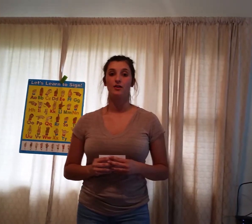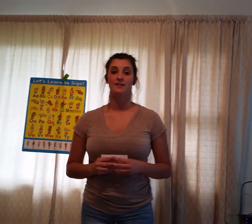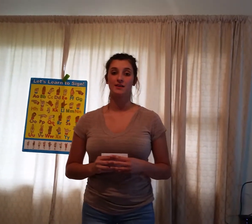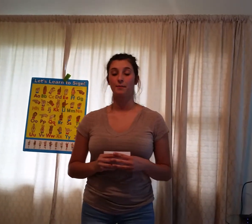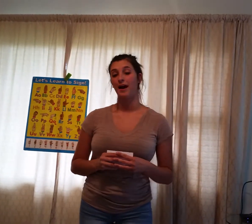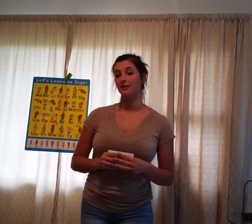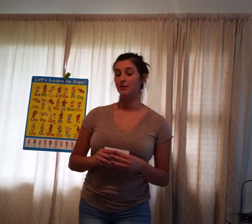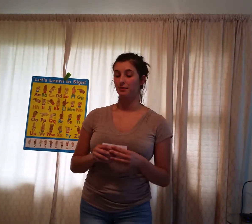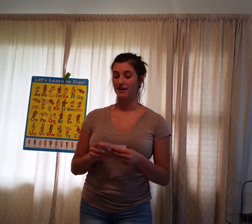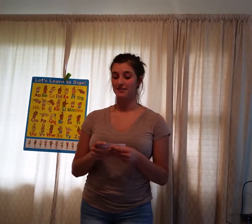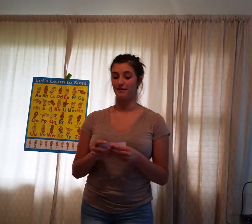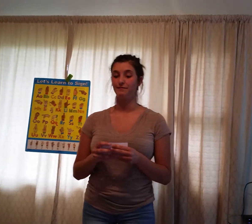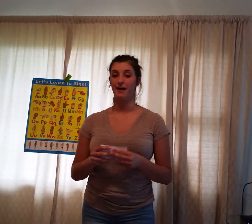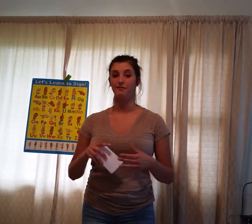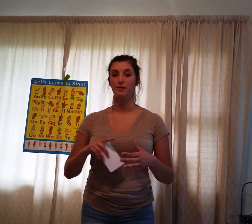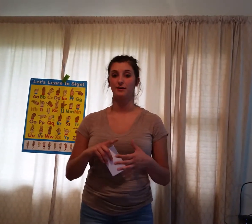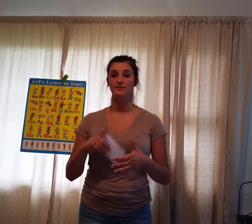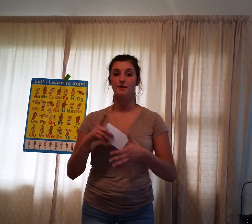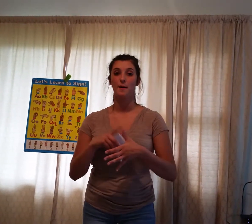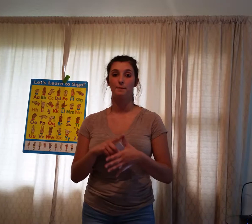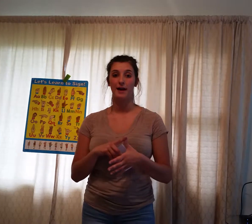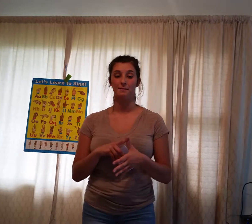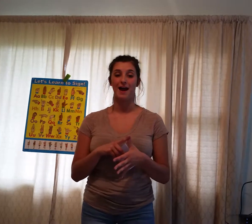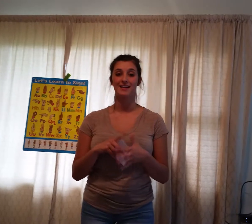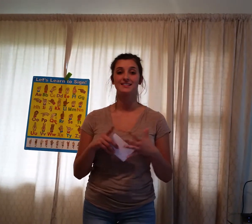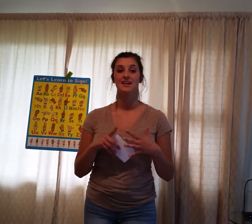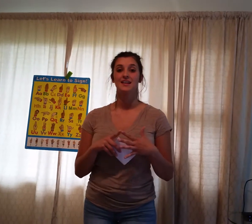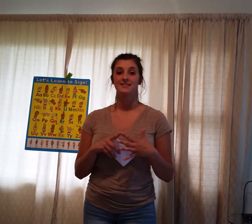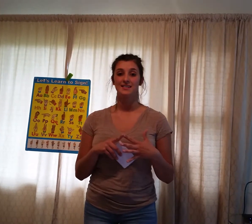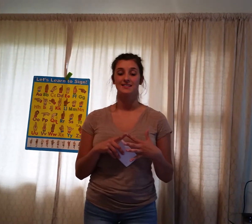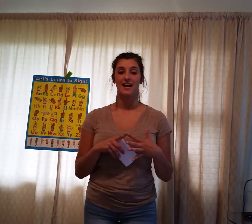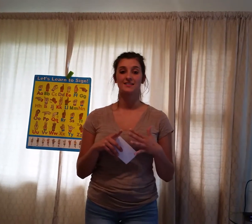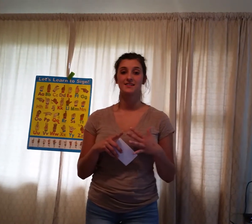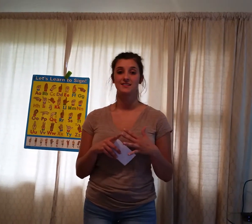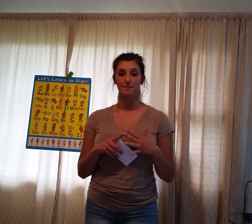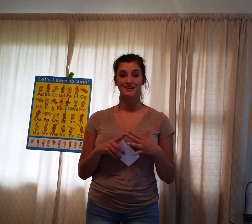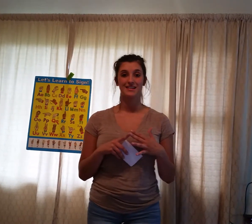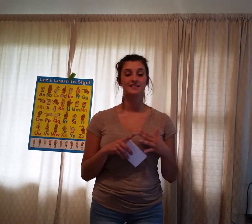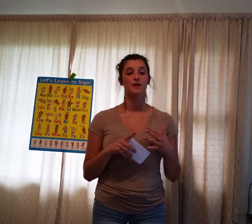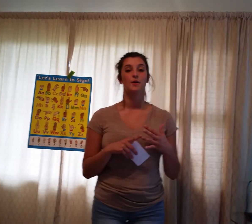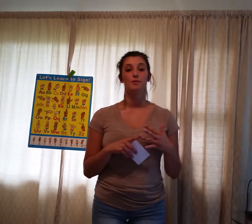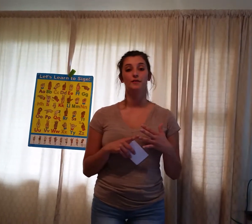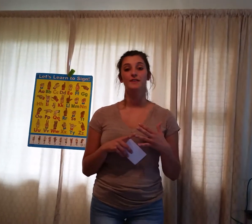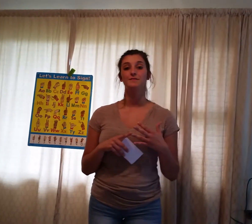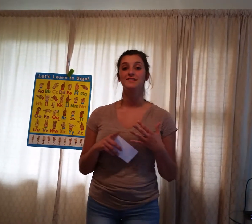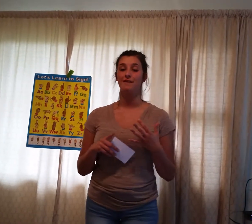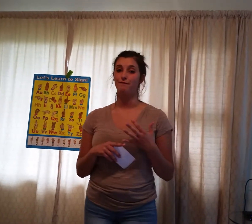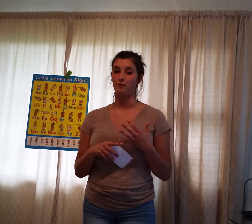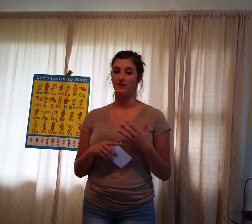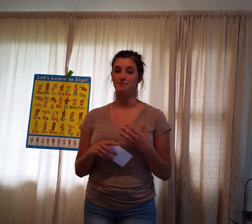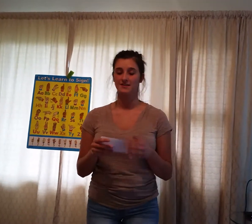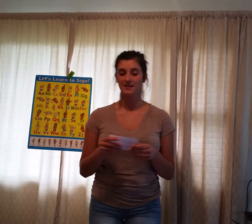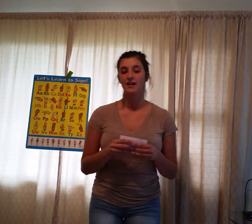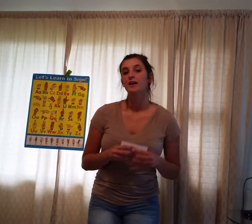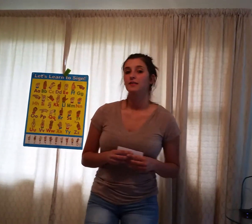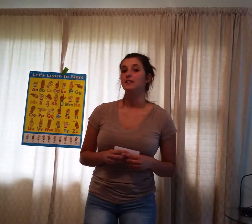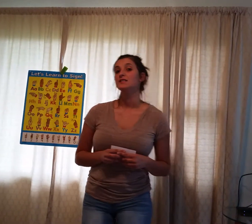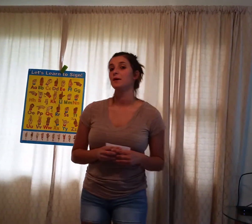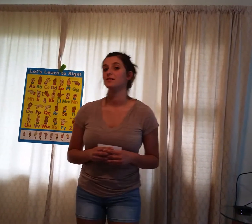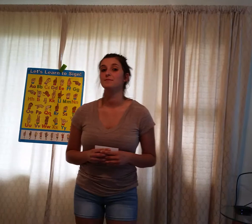is comprised of 5 parts: pragmatics, syntax, semantics, morphemes, and phonemes. These parts make